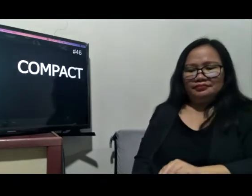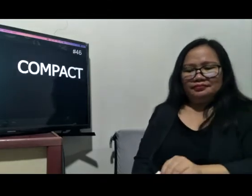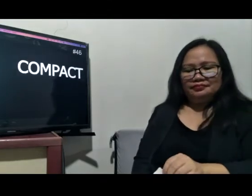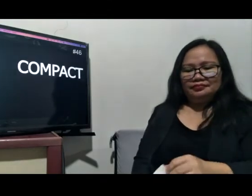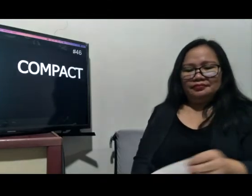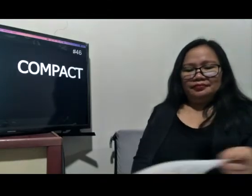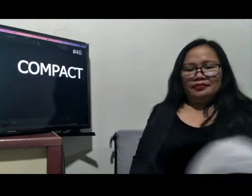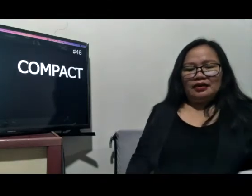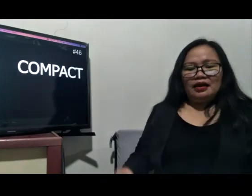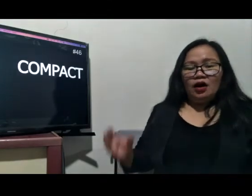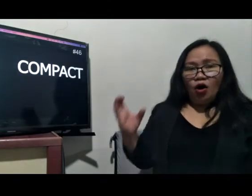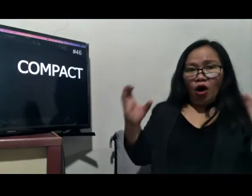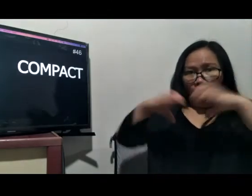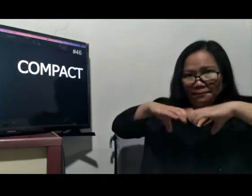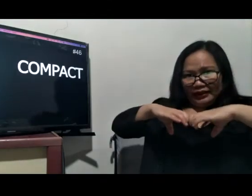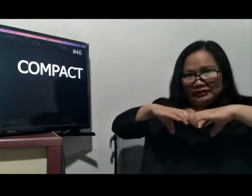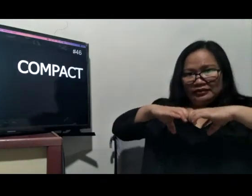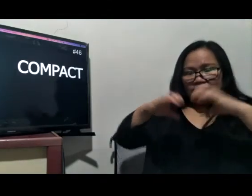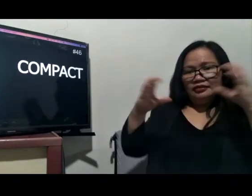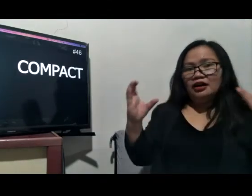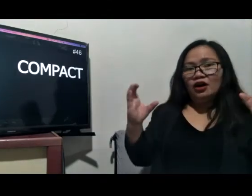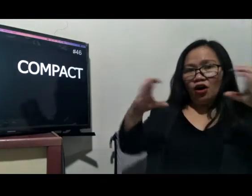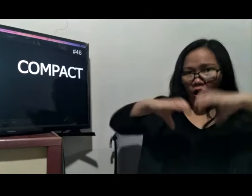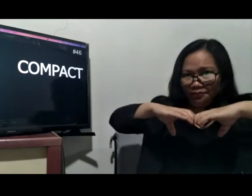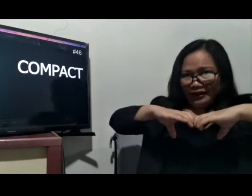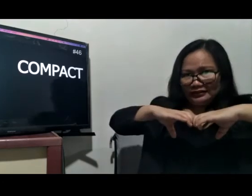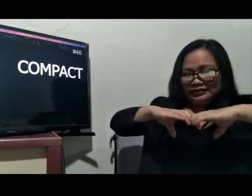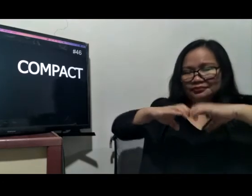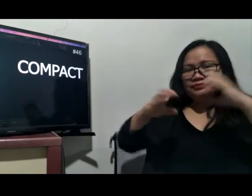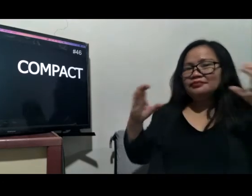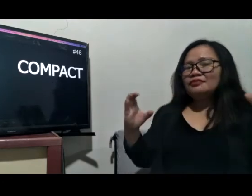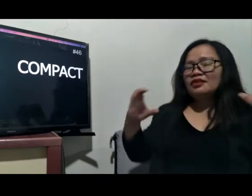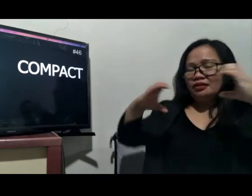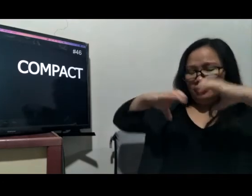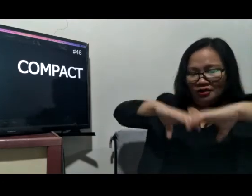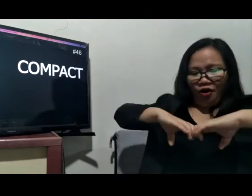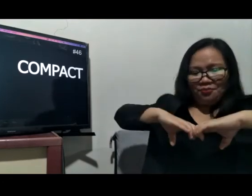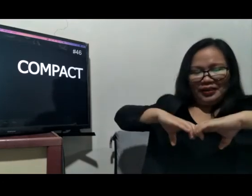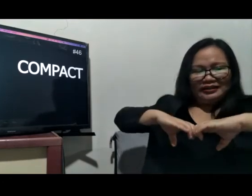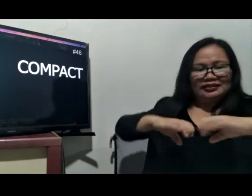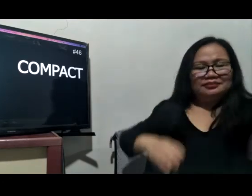Compact. Compact. Compact.